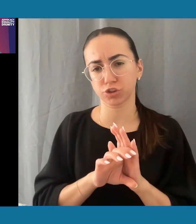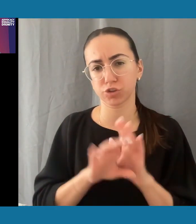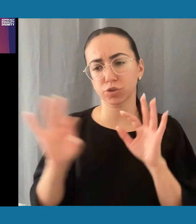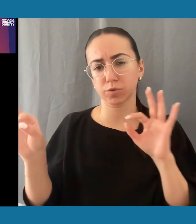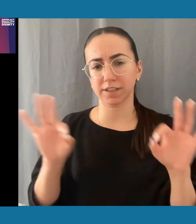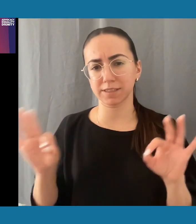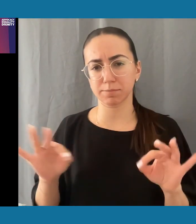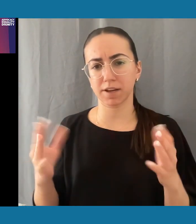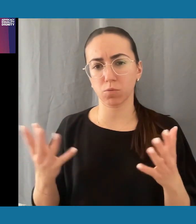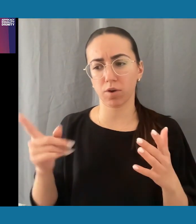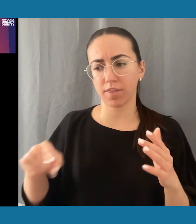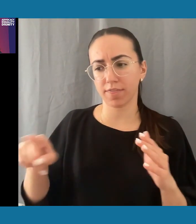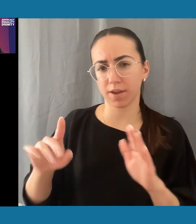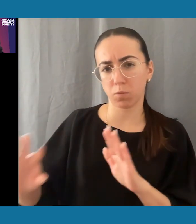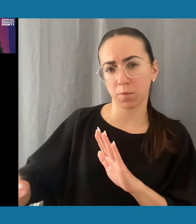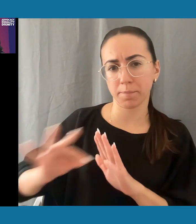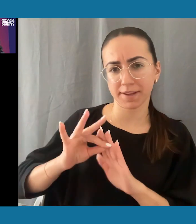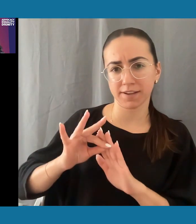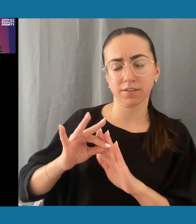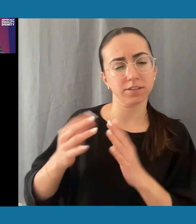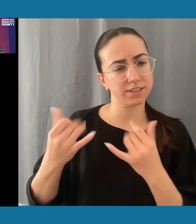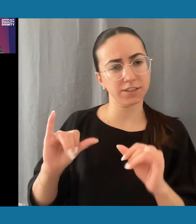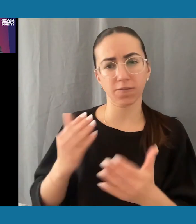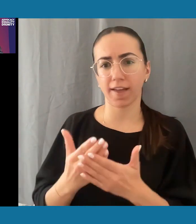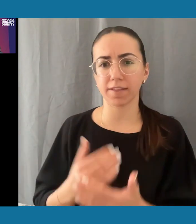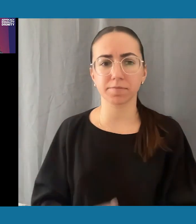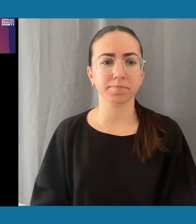and appropriate. Next slide, please.